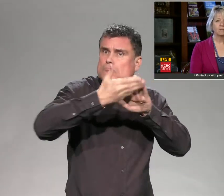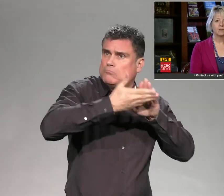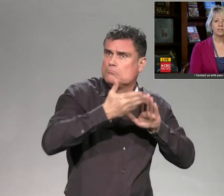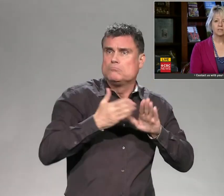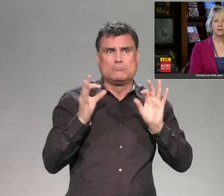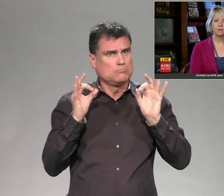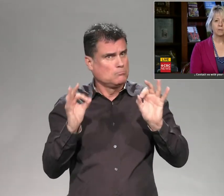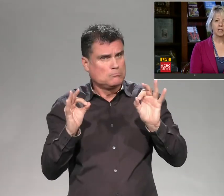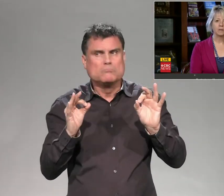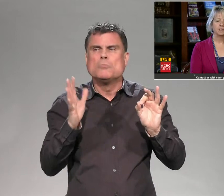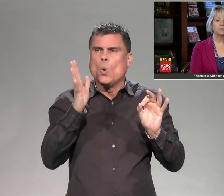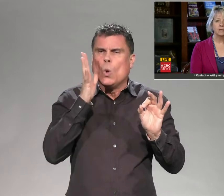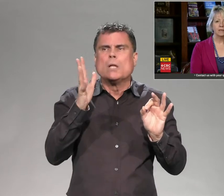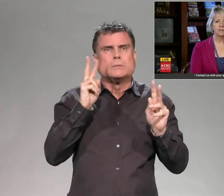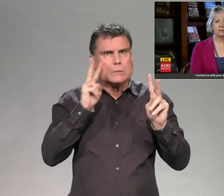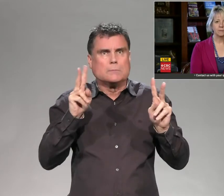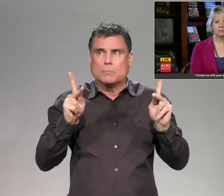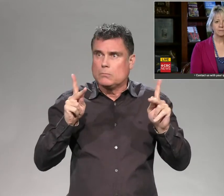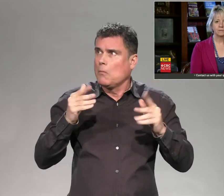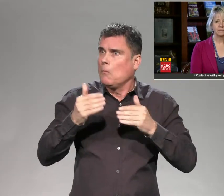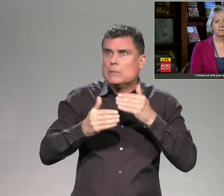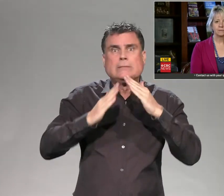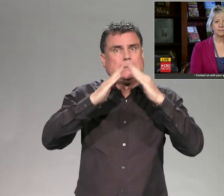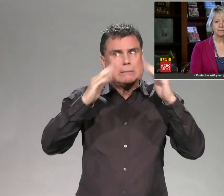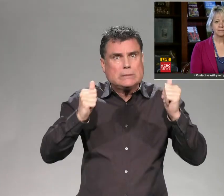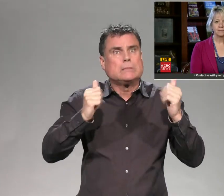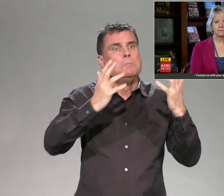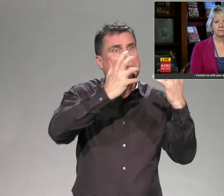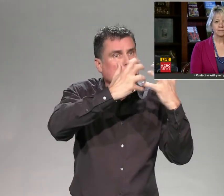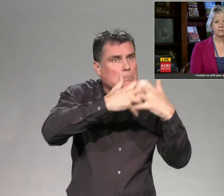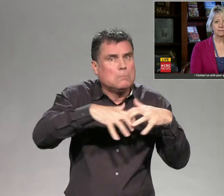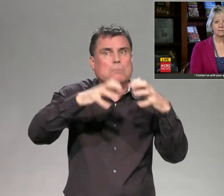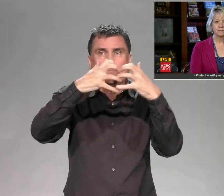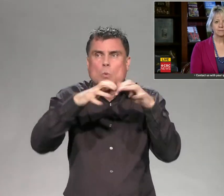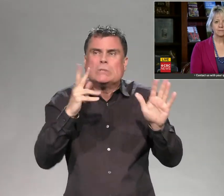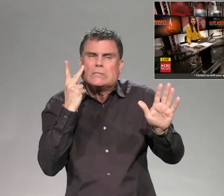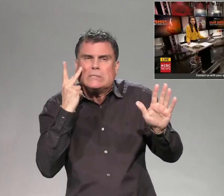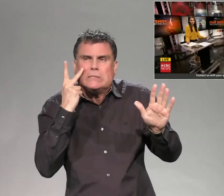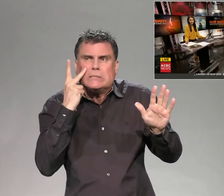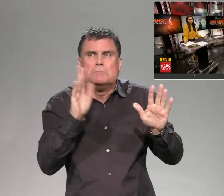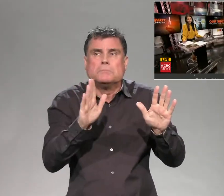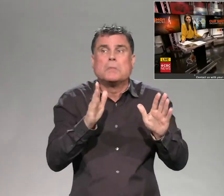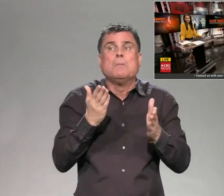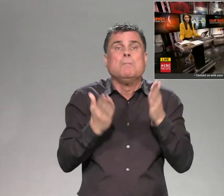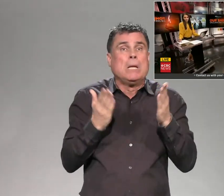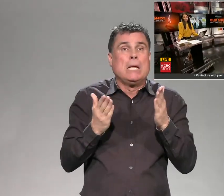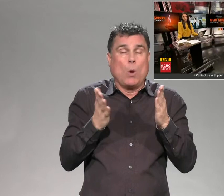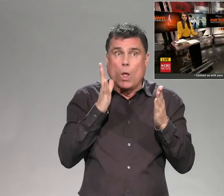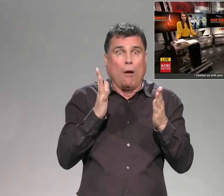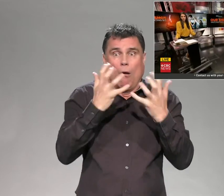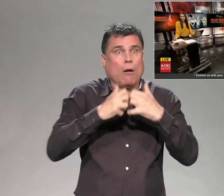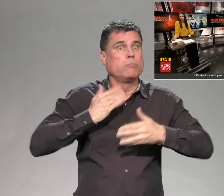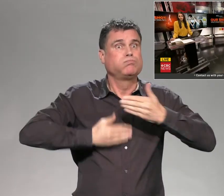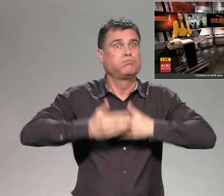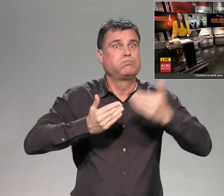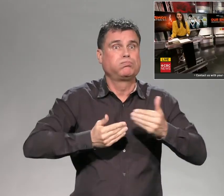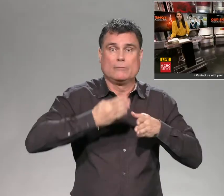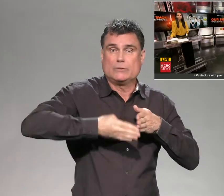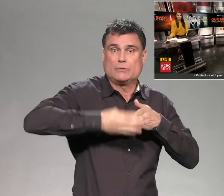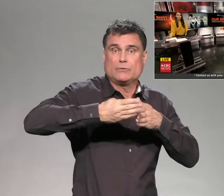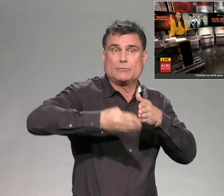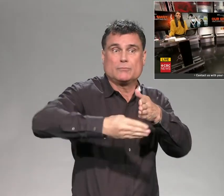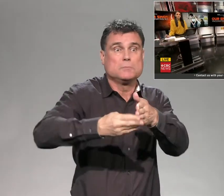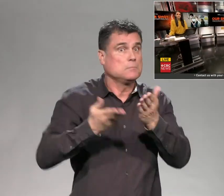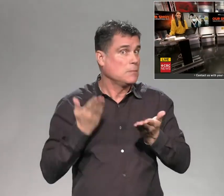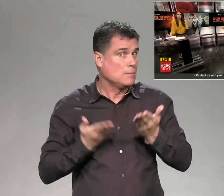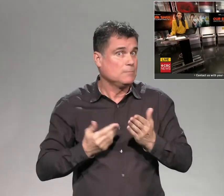really confident that we'll be able to speed things up. Okay, thanks, Dr. Henry. And we are going to get to your questions in